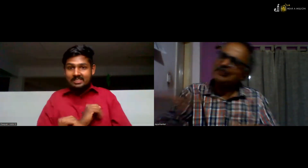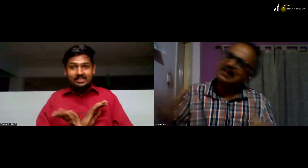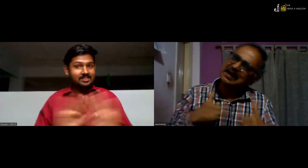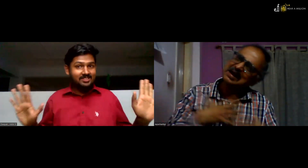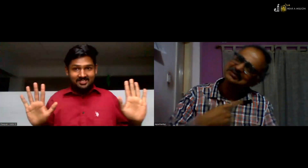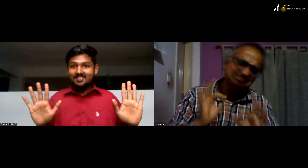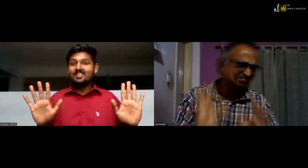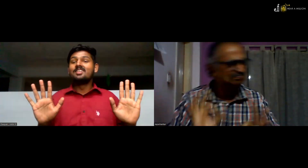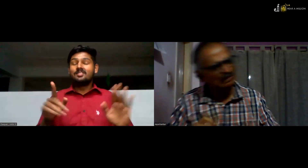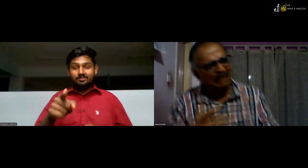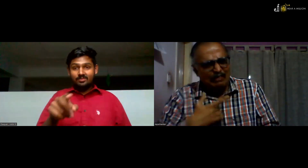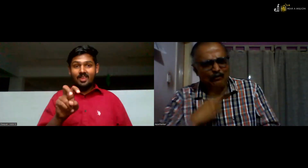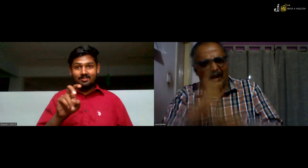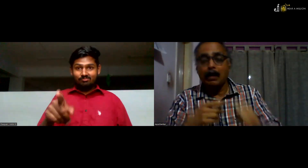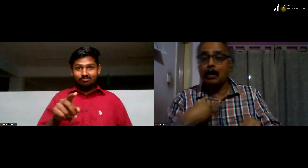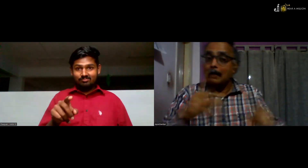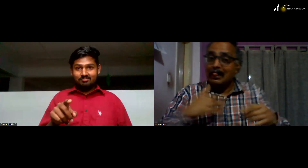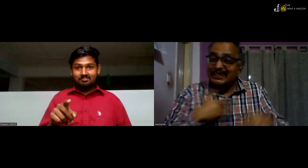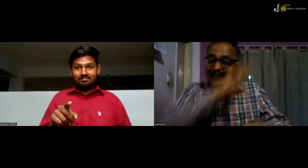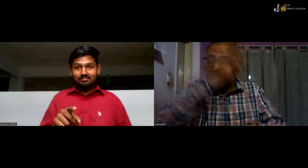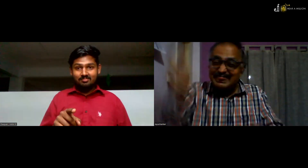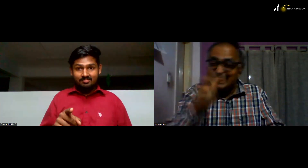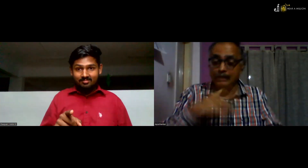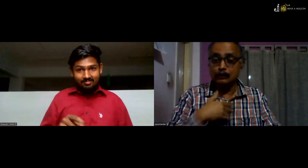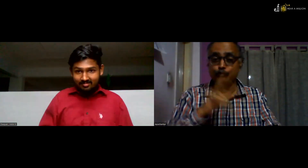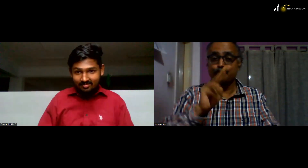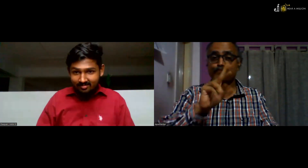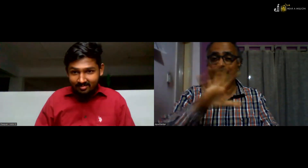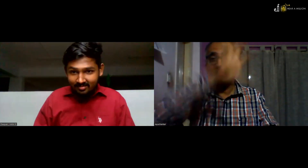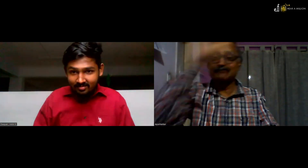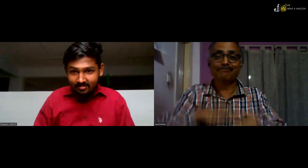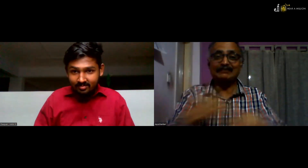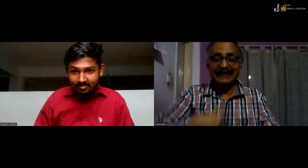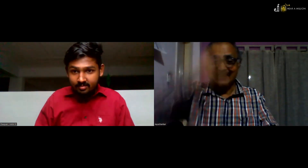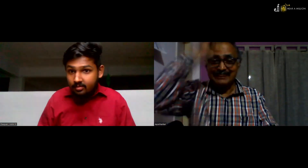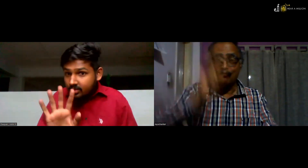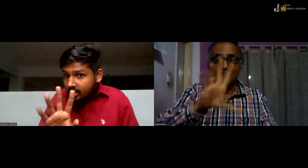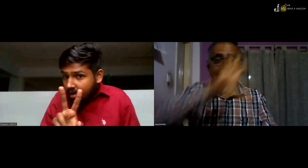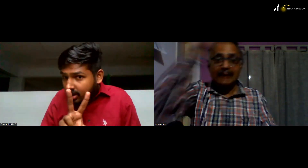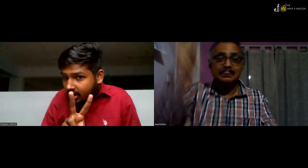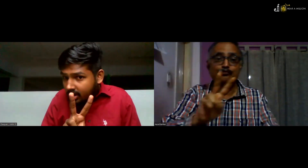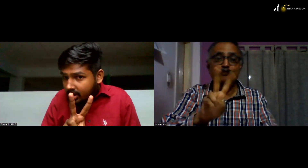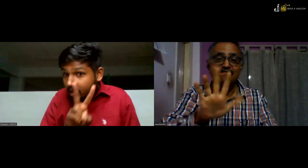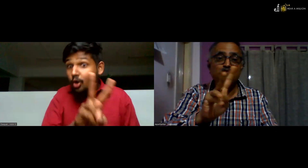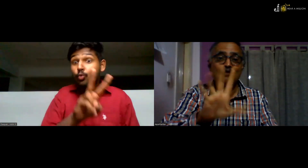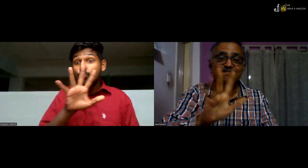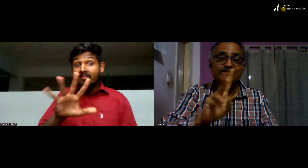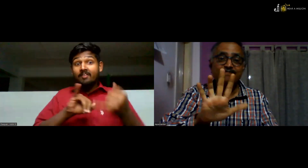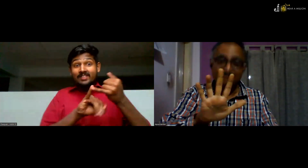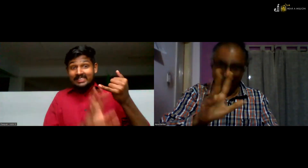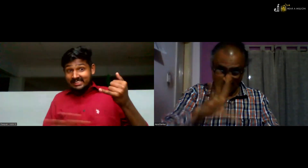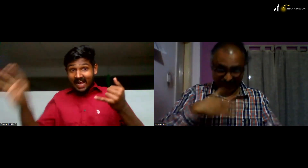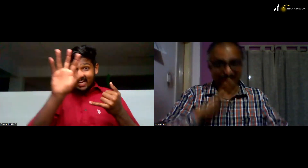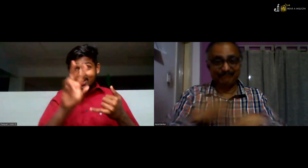Okay, got it. So you didn't miss any trips, right? Yeah. So I have been